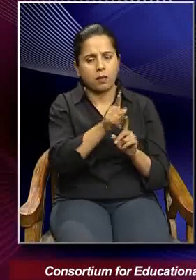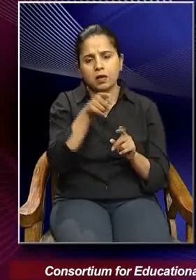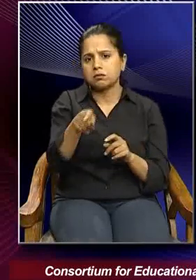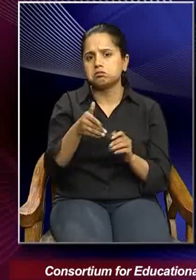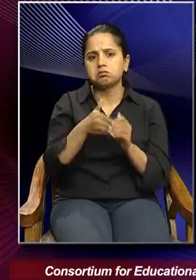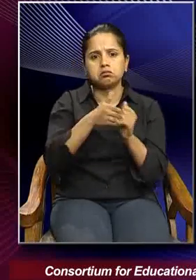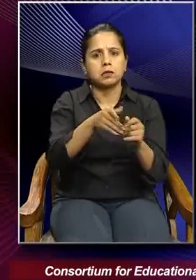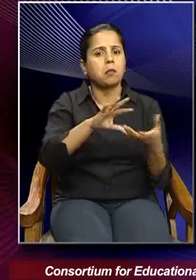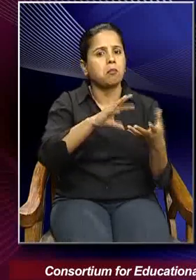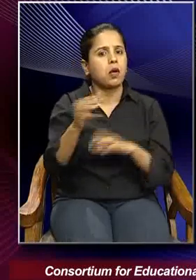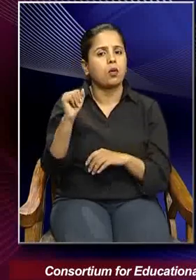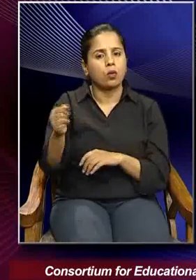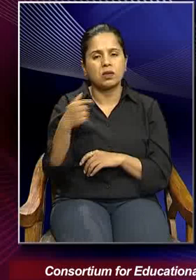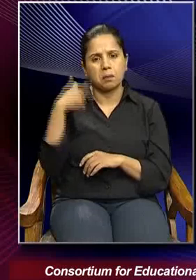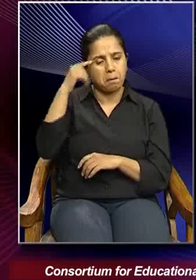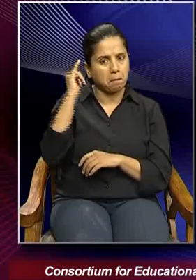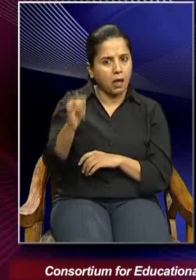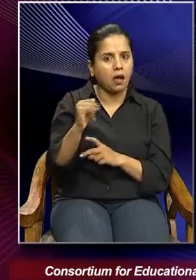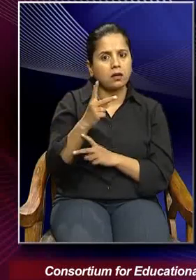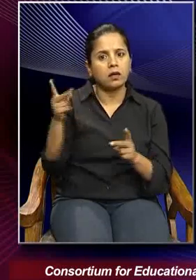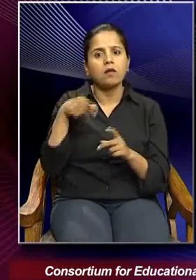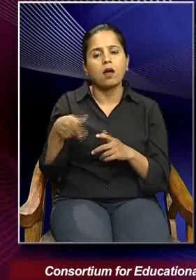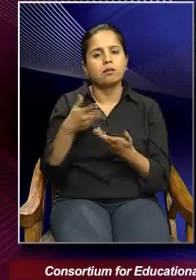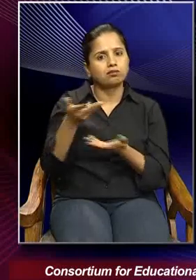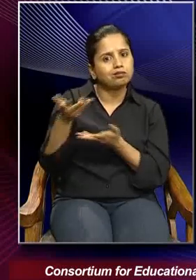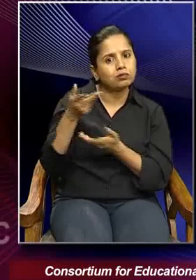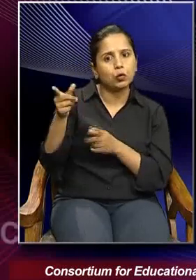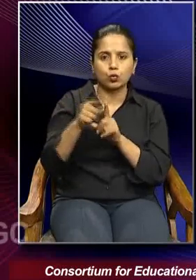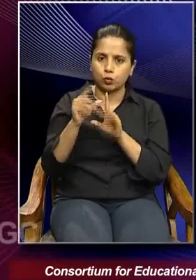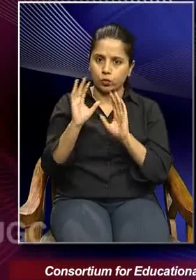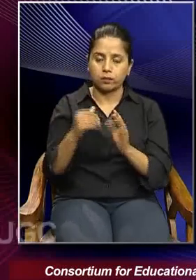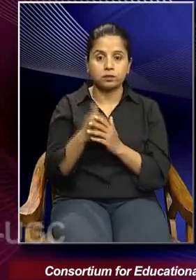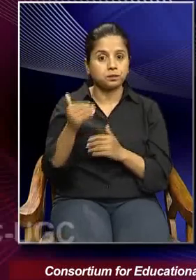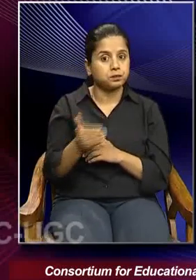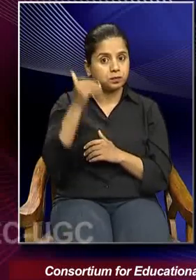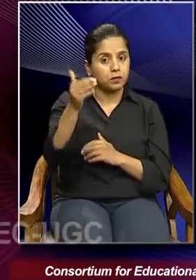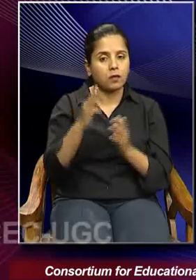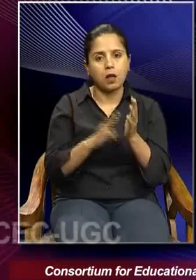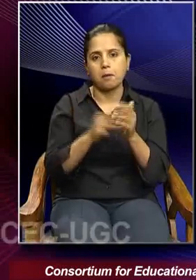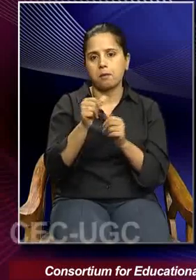to produce evil deeds. Moving further with manas.